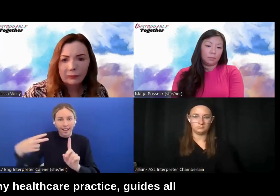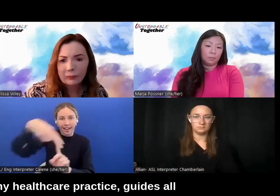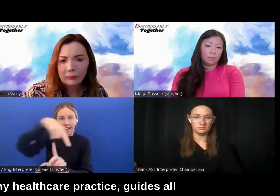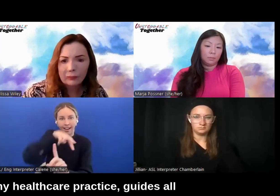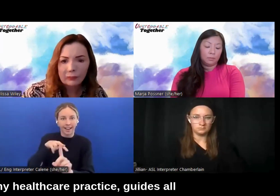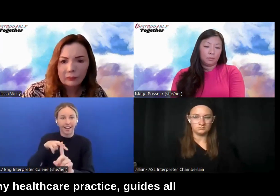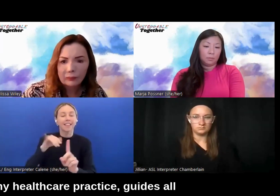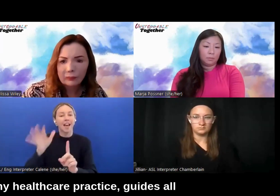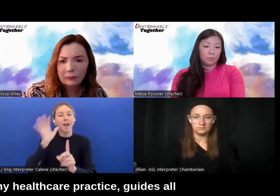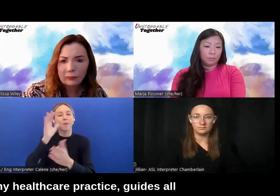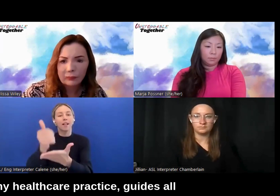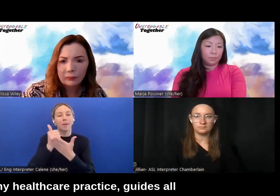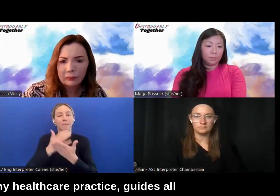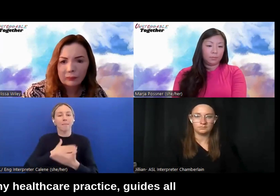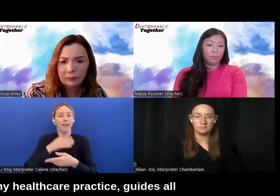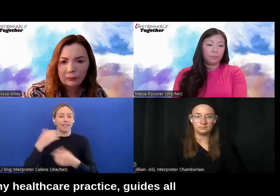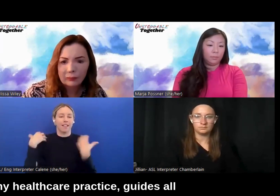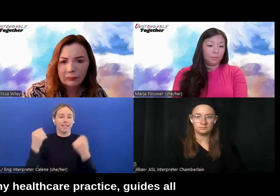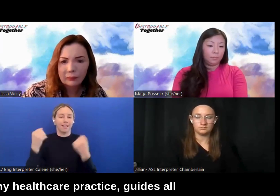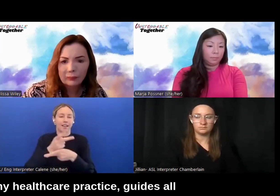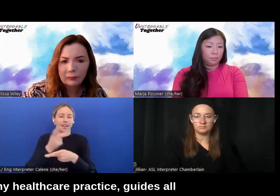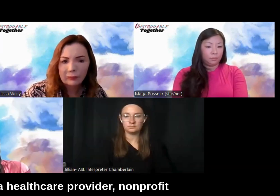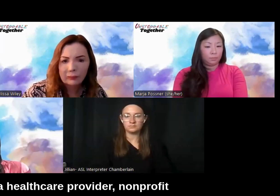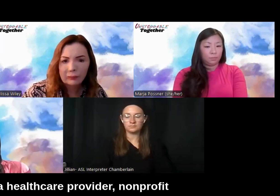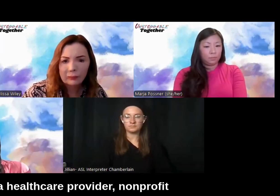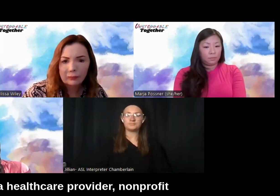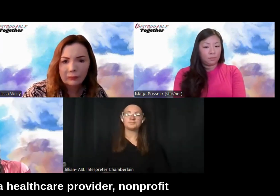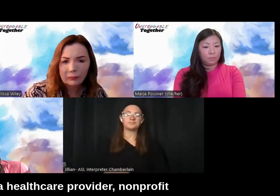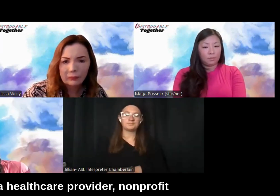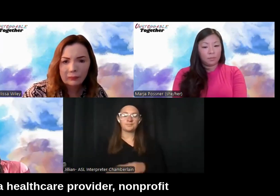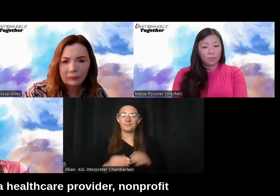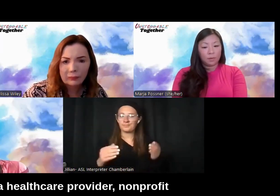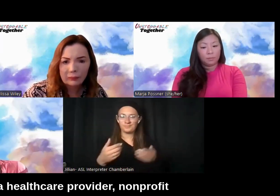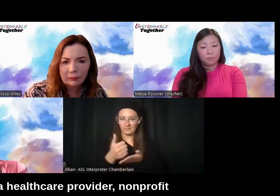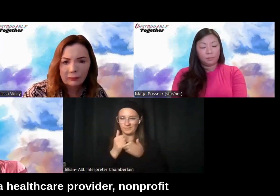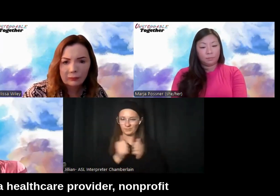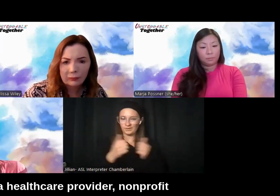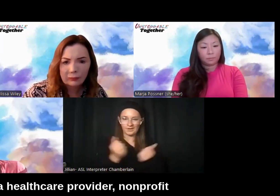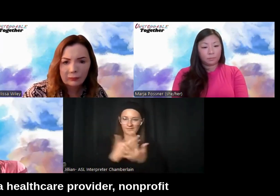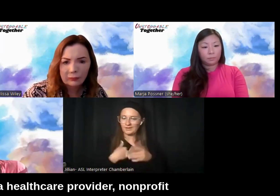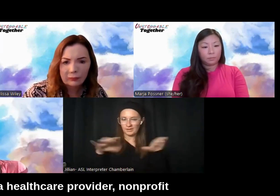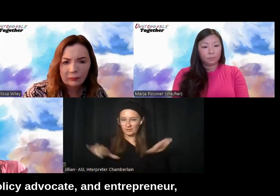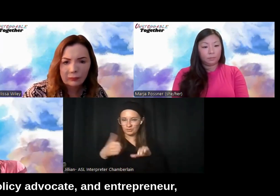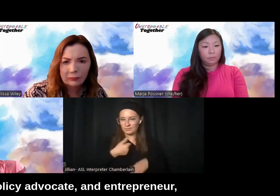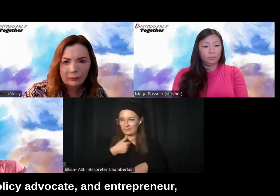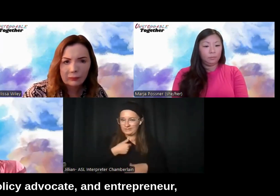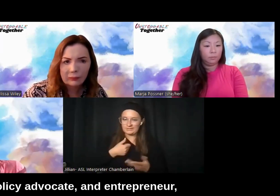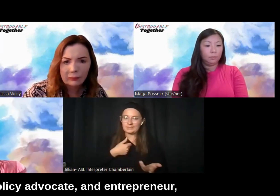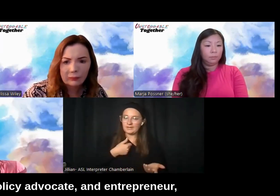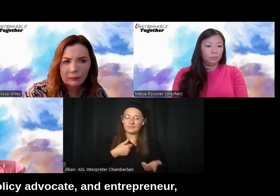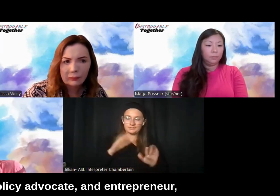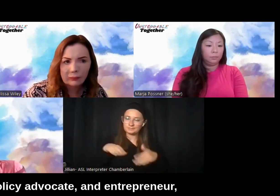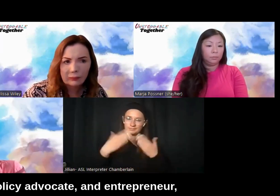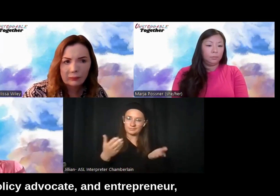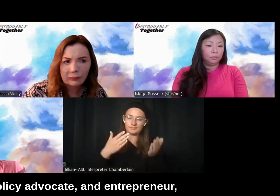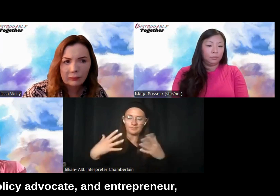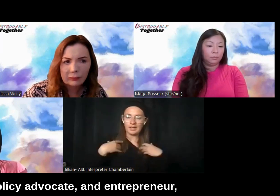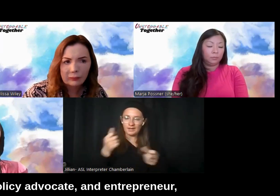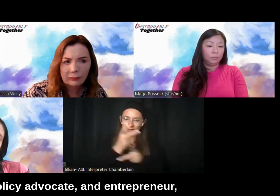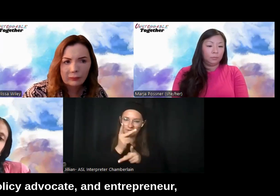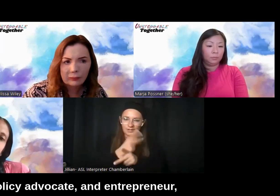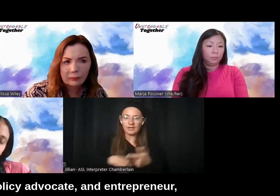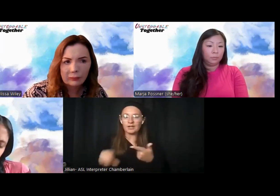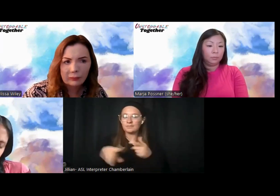perspective that shapes my healthcare practice, guides all I do as a healthcare provider, nonprofit leader, policy